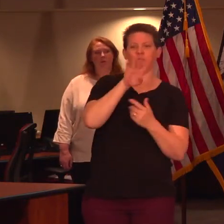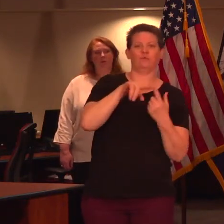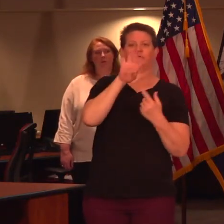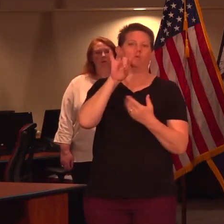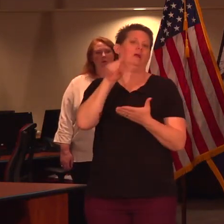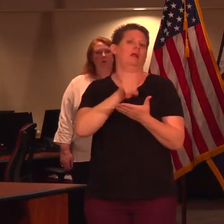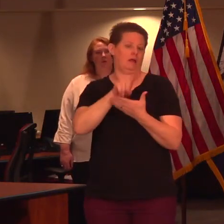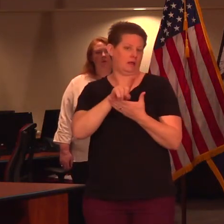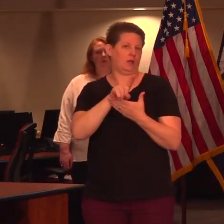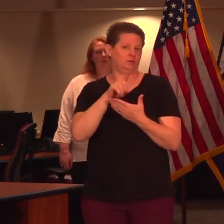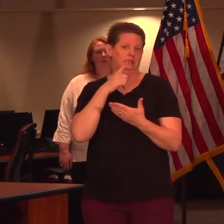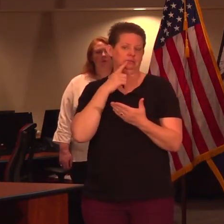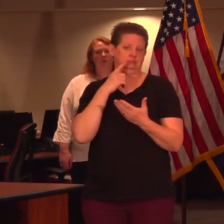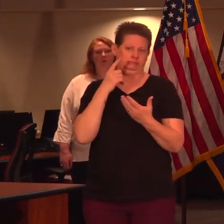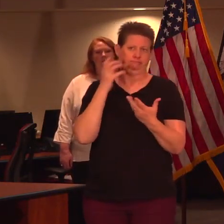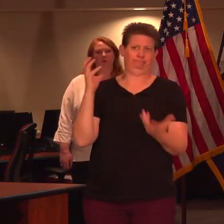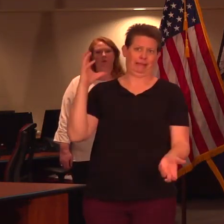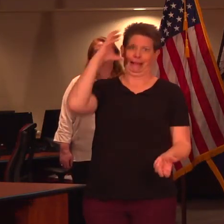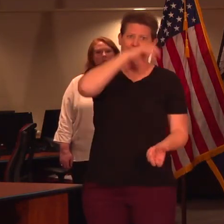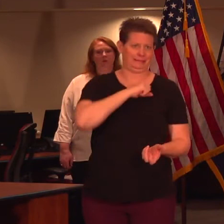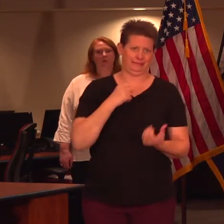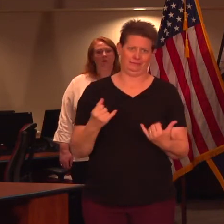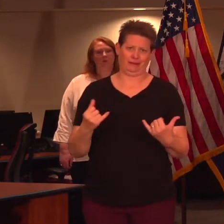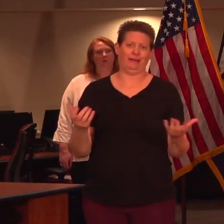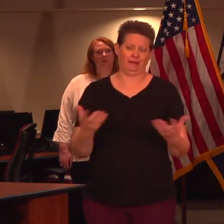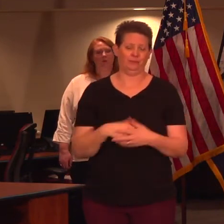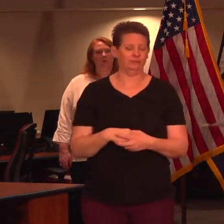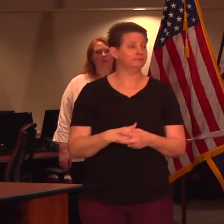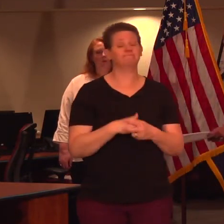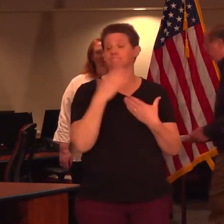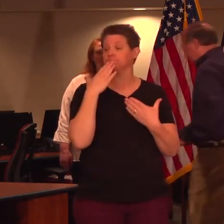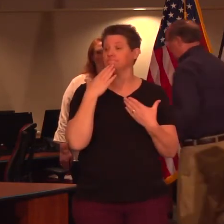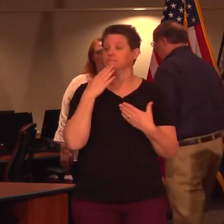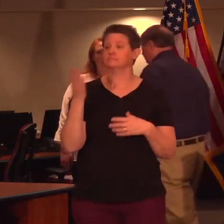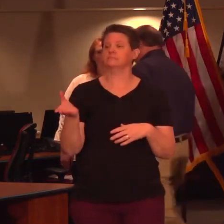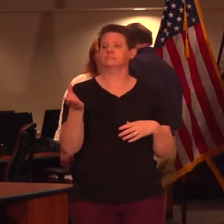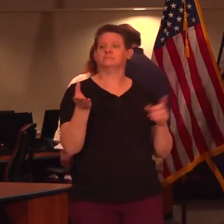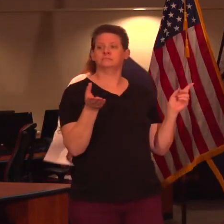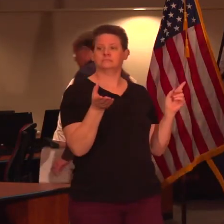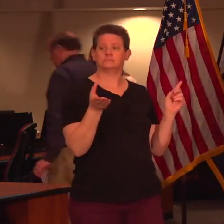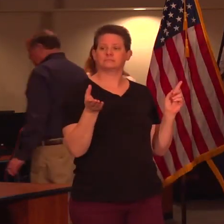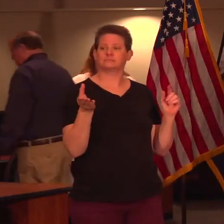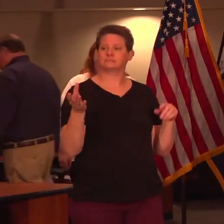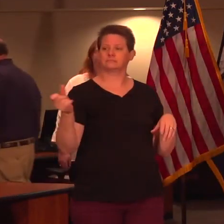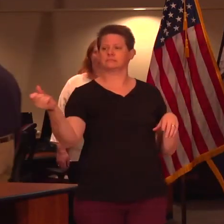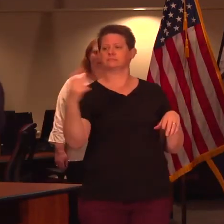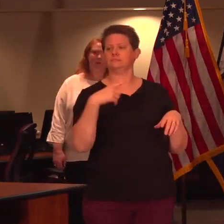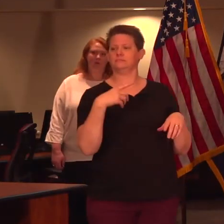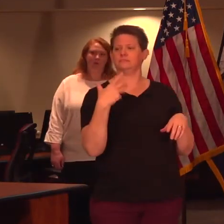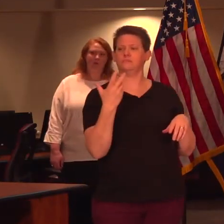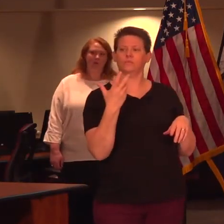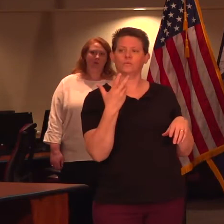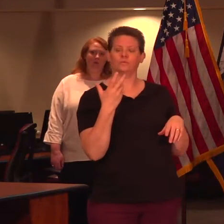hours, but I would just be speculating right now on that. Thank you. Governor, More questions? Can you give us any details about